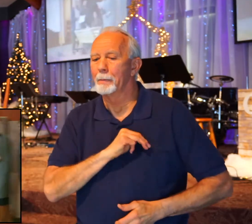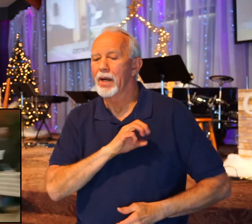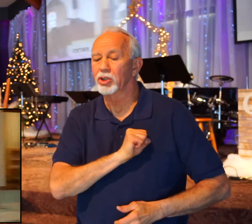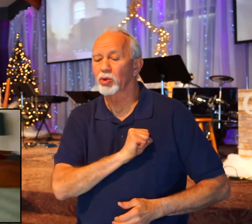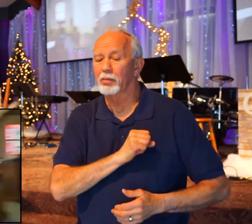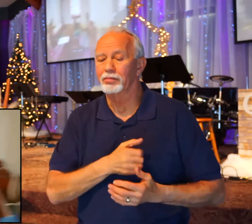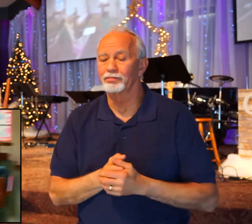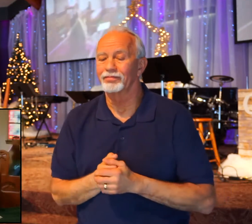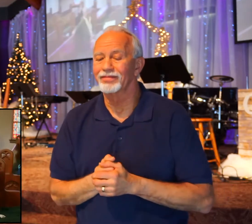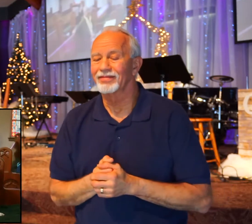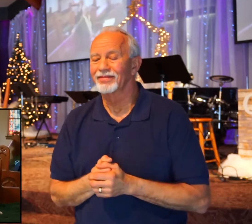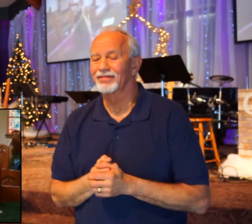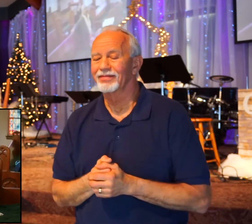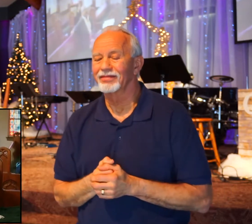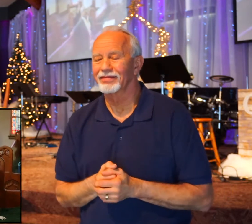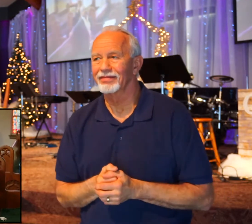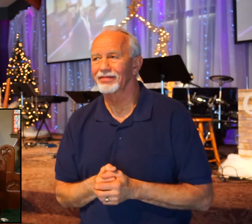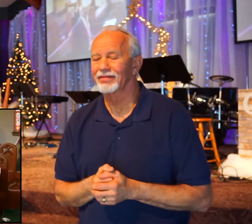You got it.